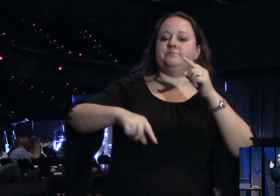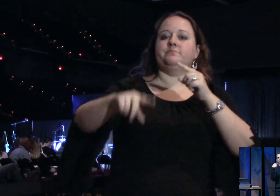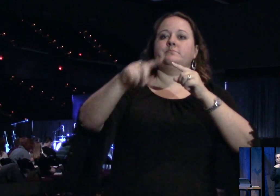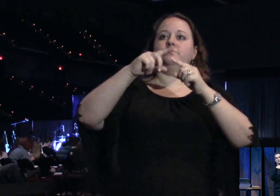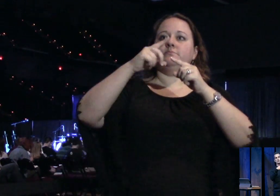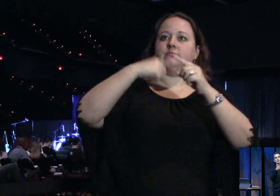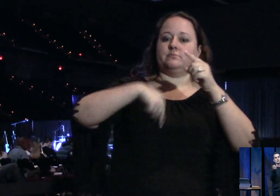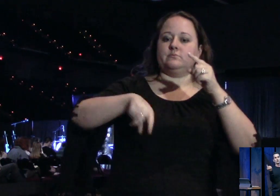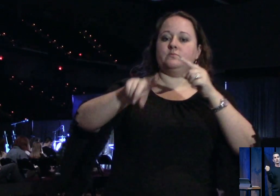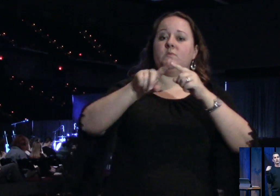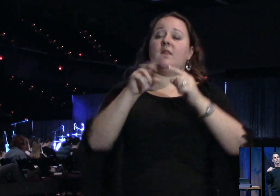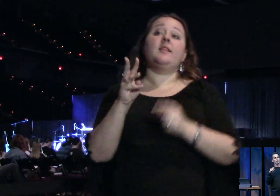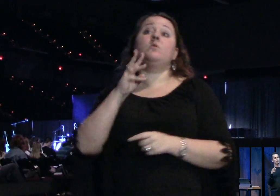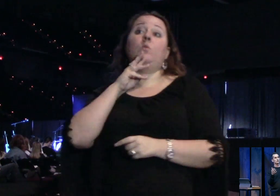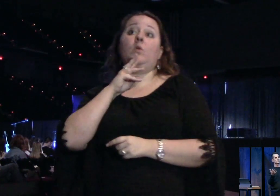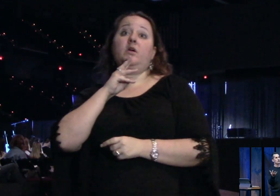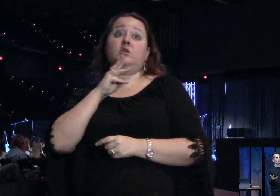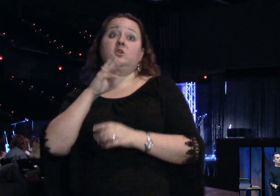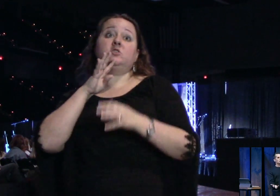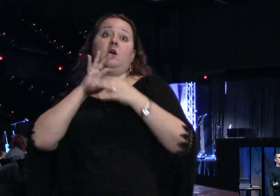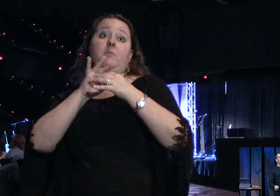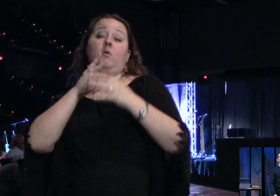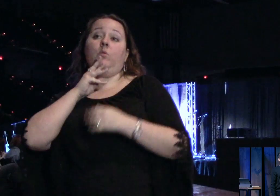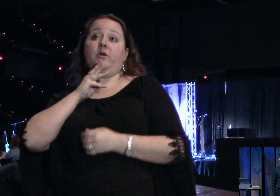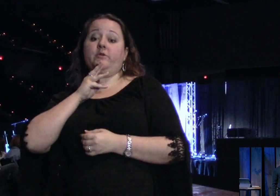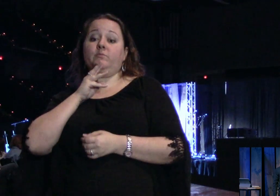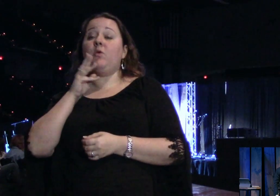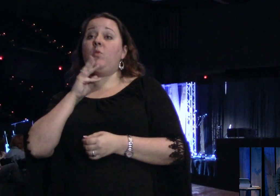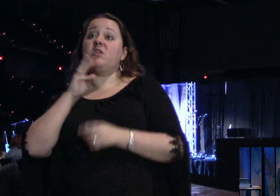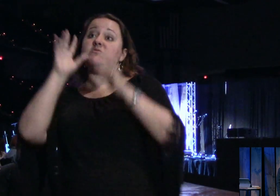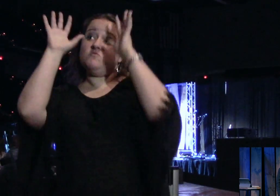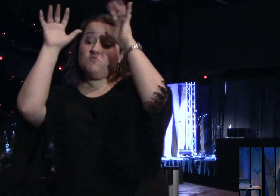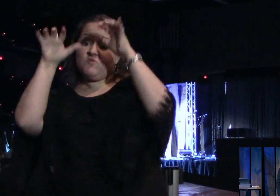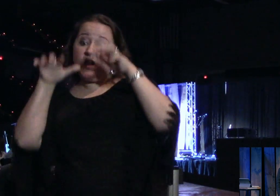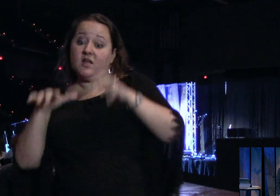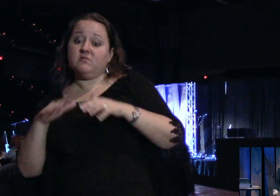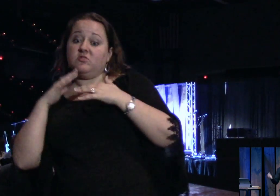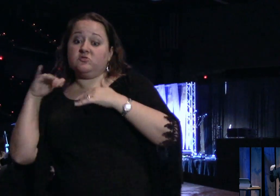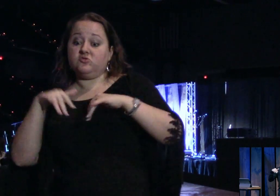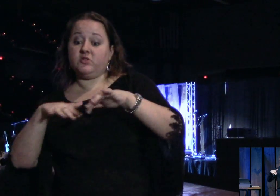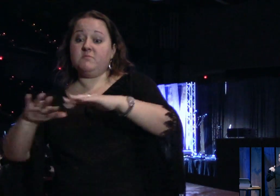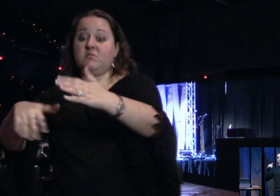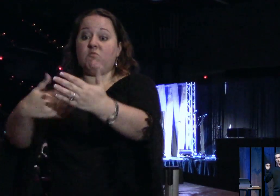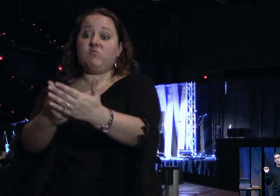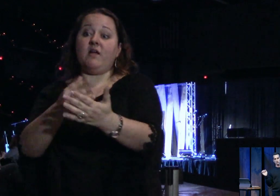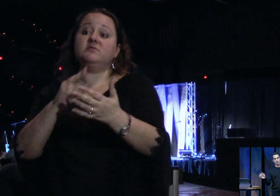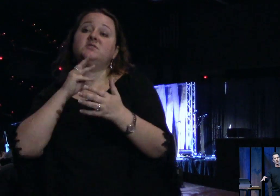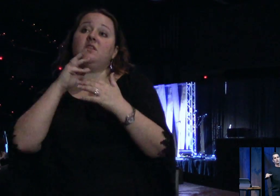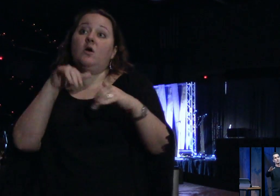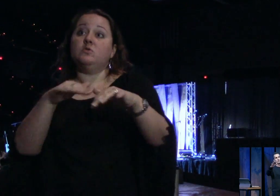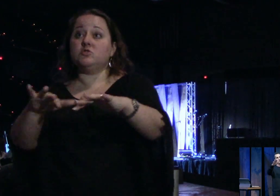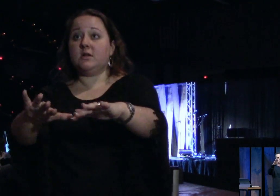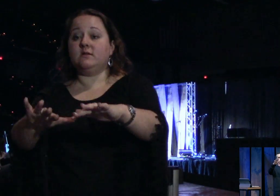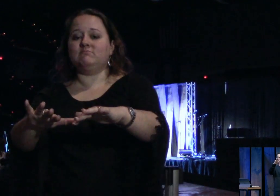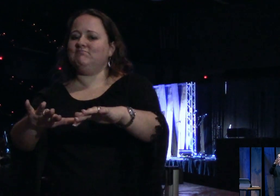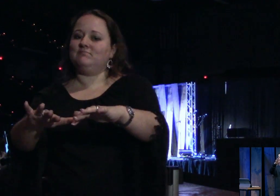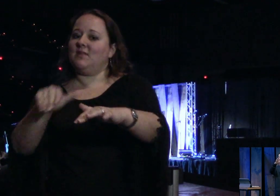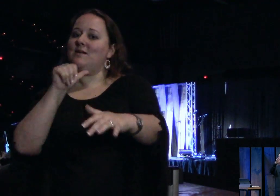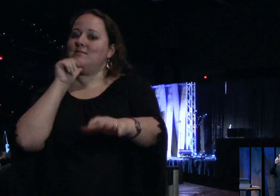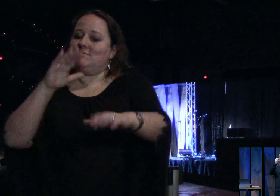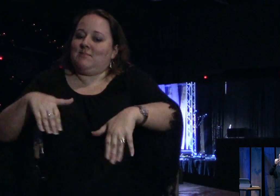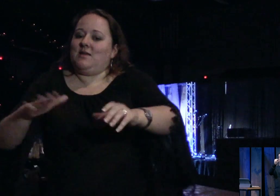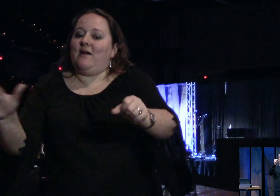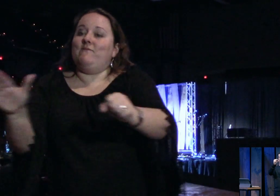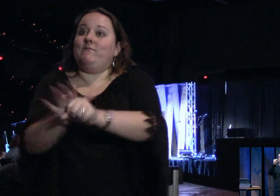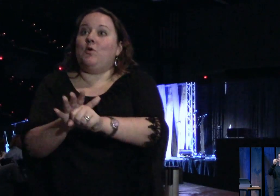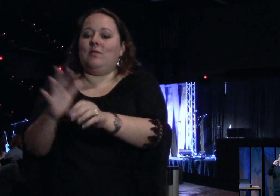on a constant circuit. And then he goes to the water. It rains, the streams run